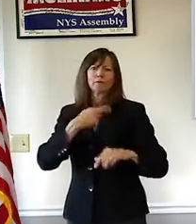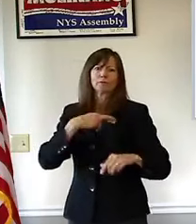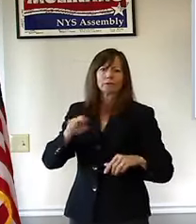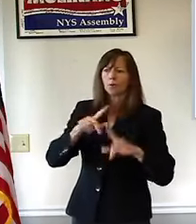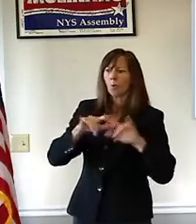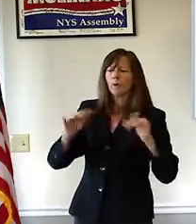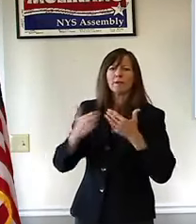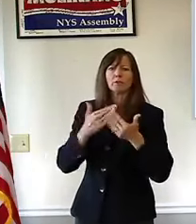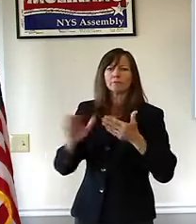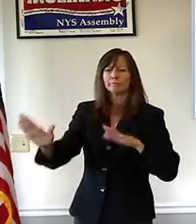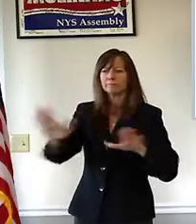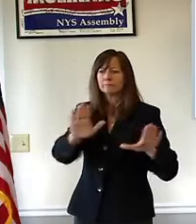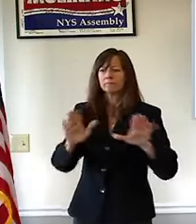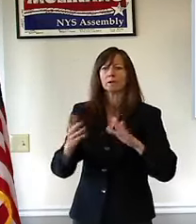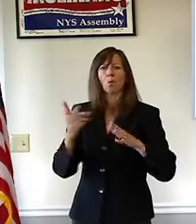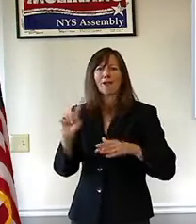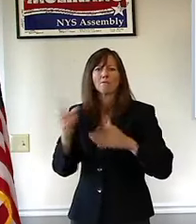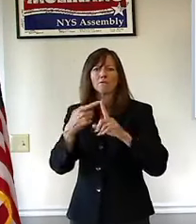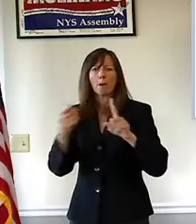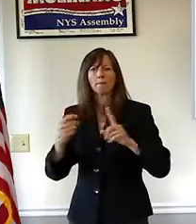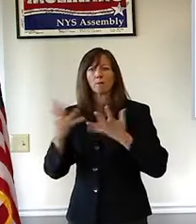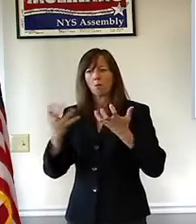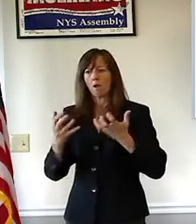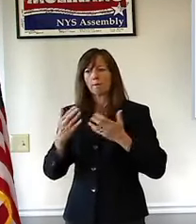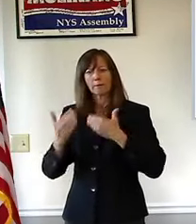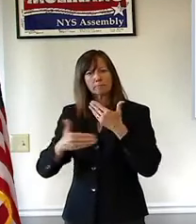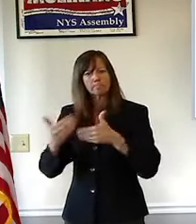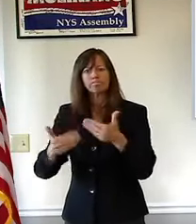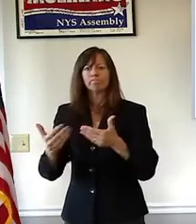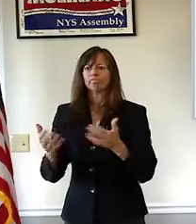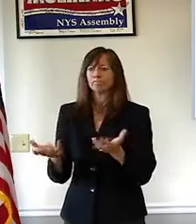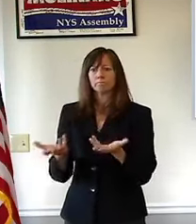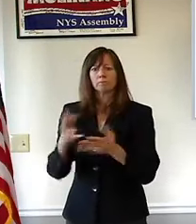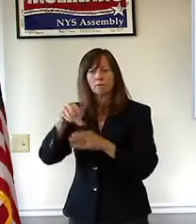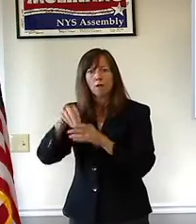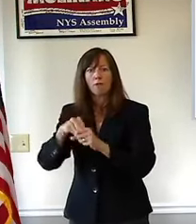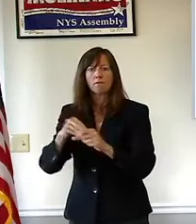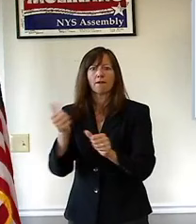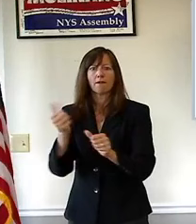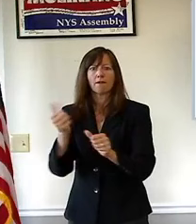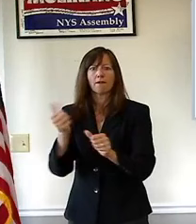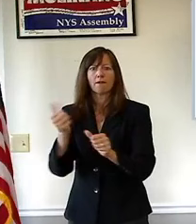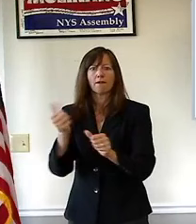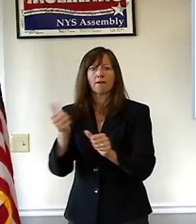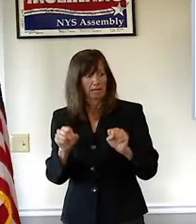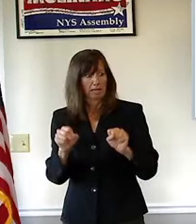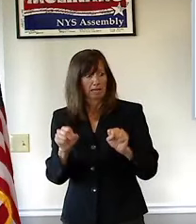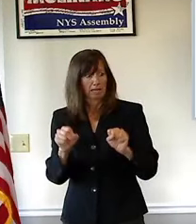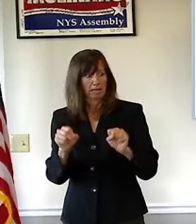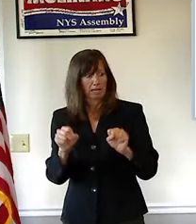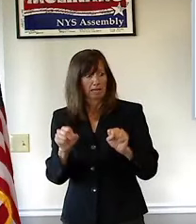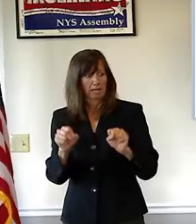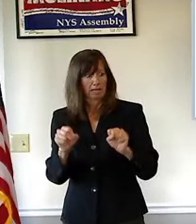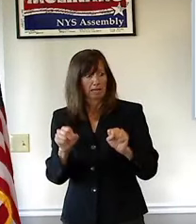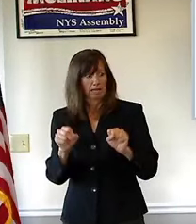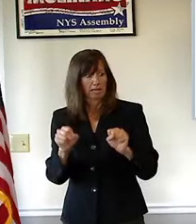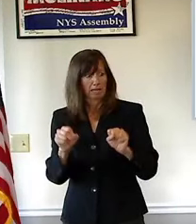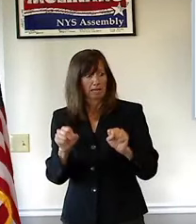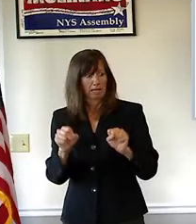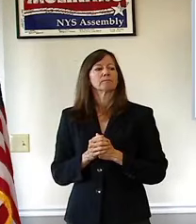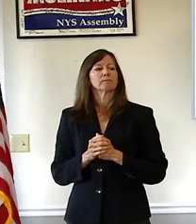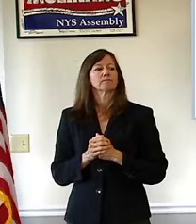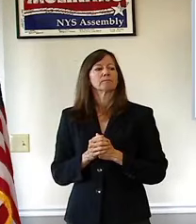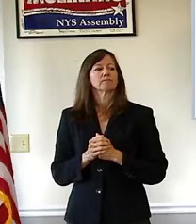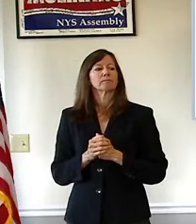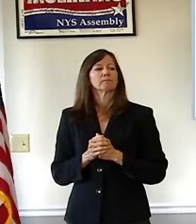you want to explain a little bit of what we're doing? Surely. Thank you very much, County Executive Molinaro. As you've already mentioned, this